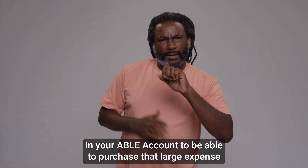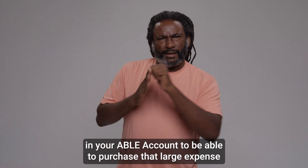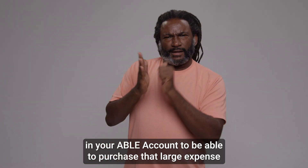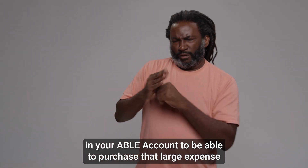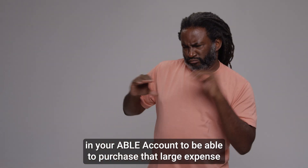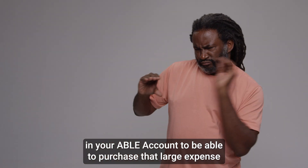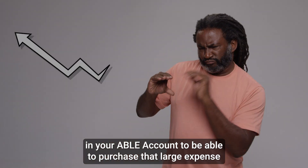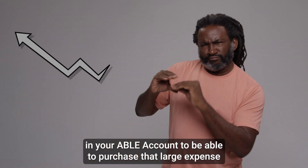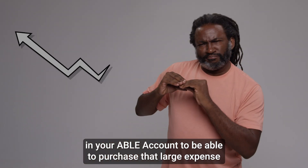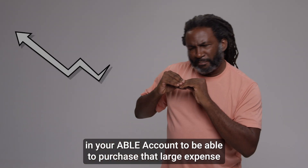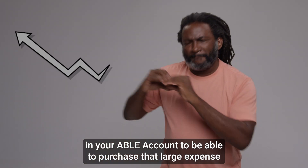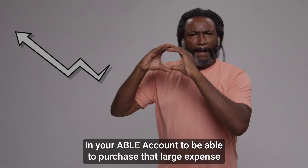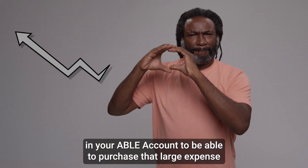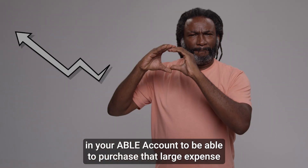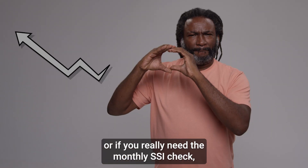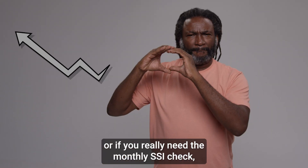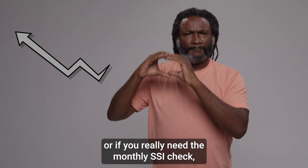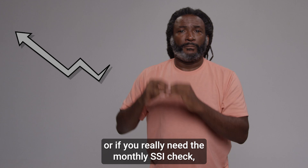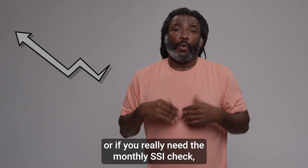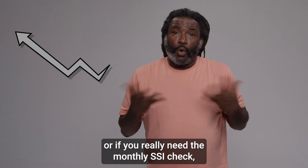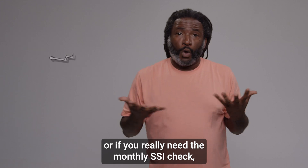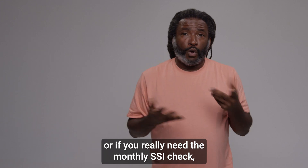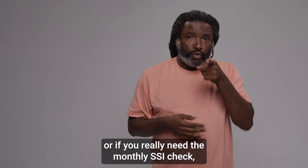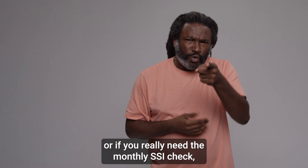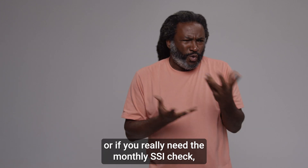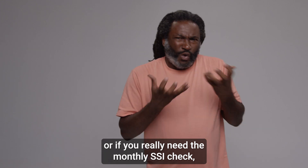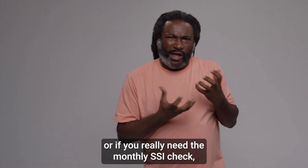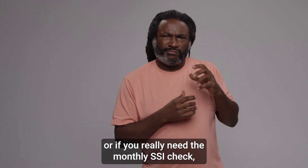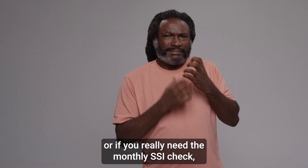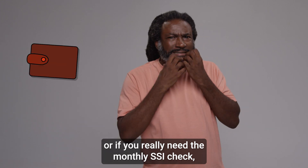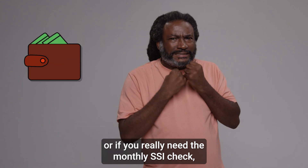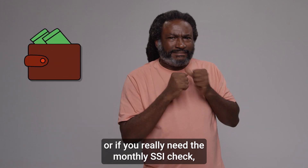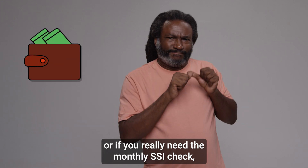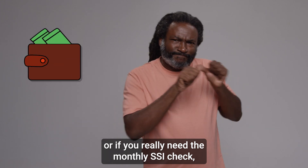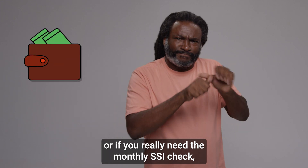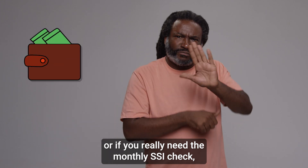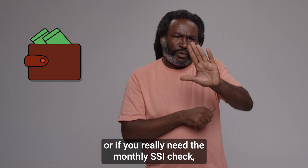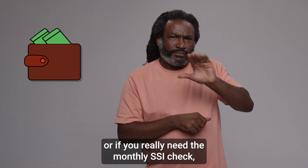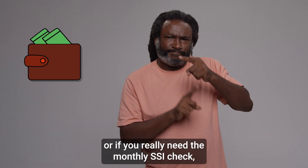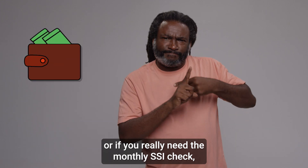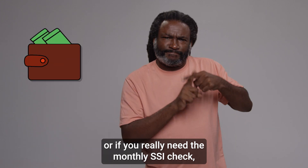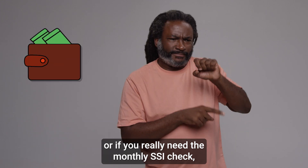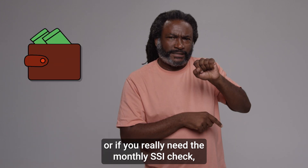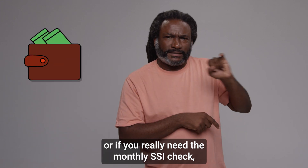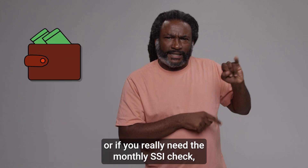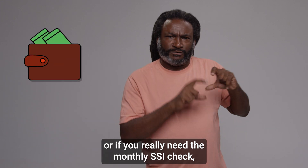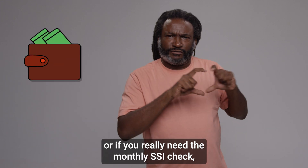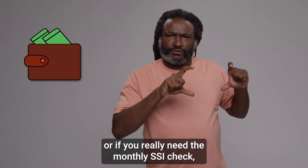accumulate more wealth in your ABLE account to be able to purchase that large expense, or if you really need the monthly SSI check,